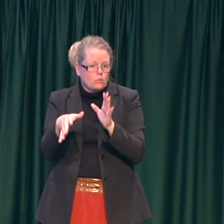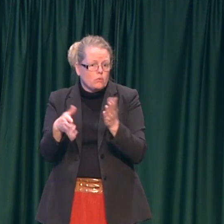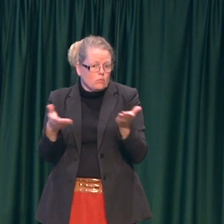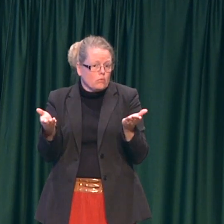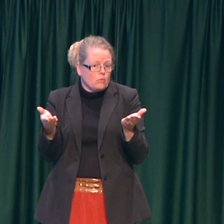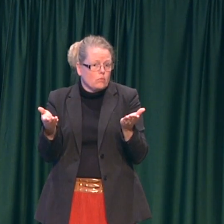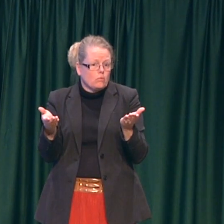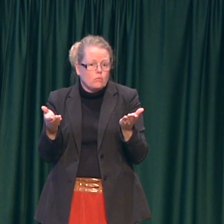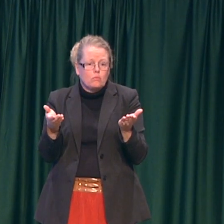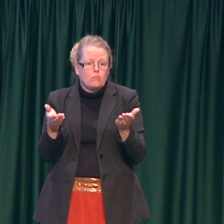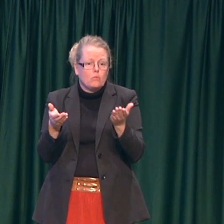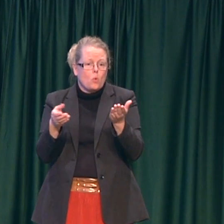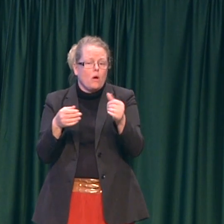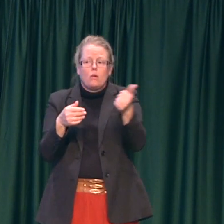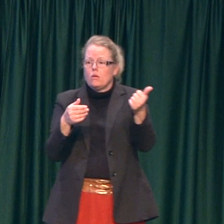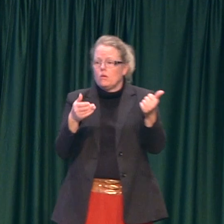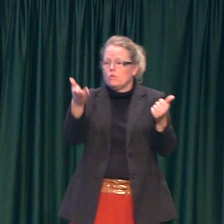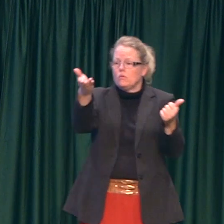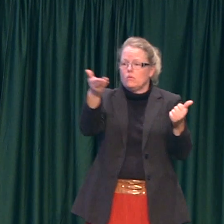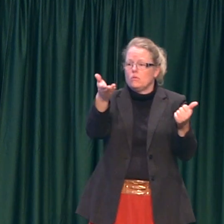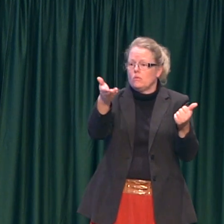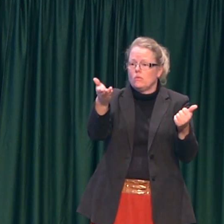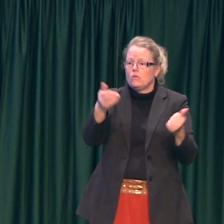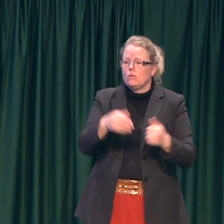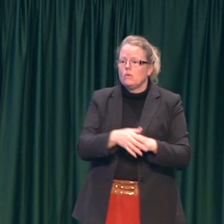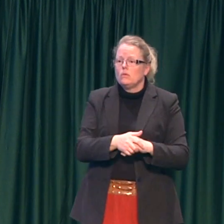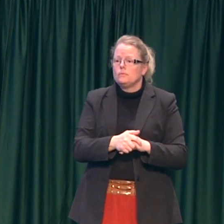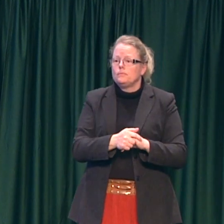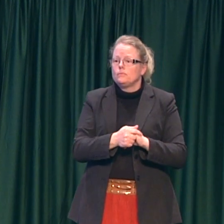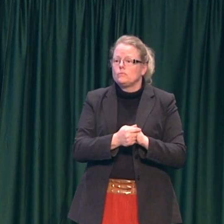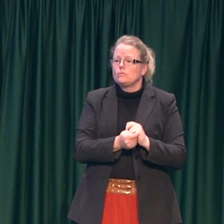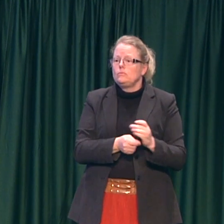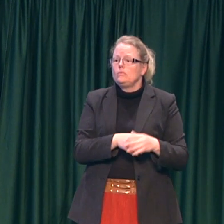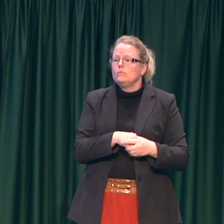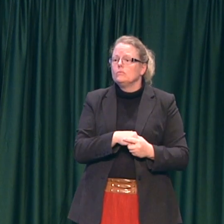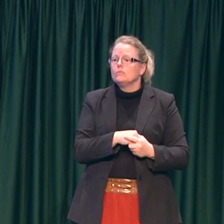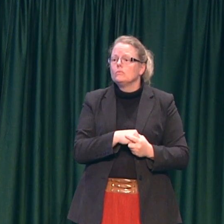So I'm seeing somebody say they're asking for another interpreter then. What other kinds of responses do you have?